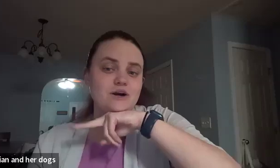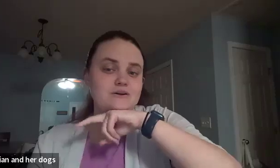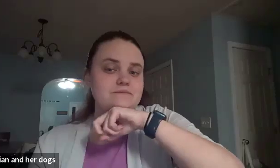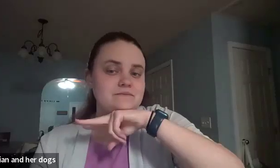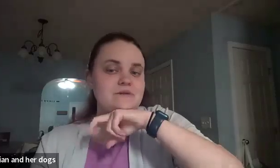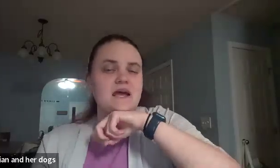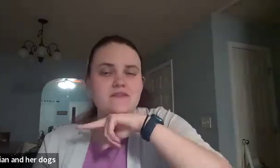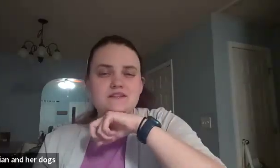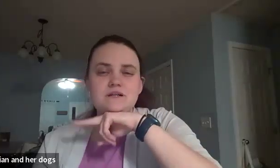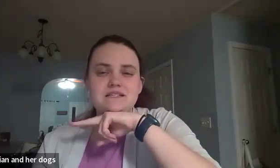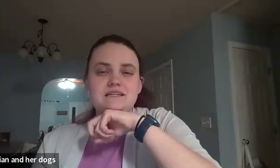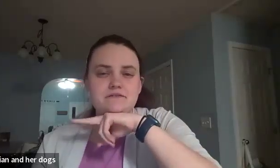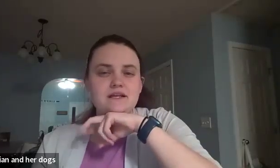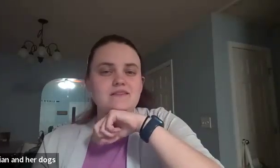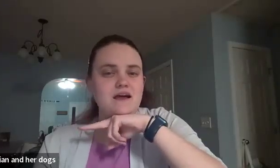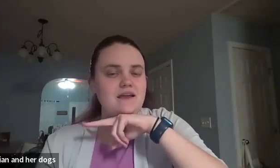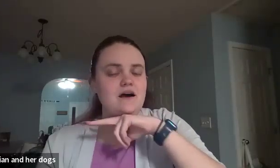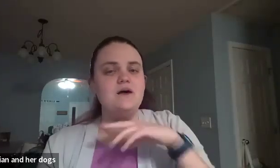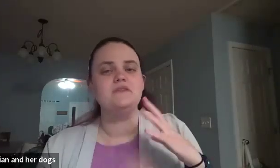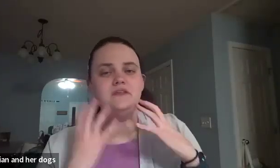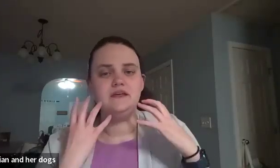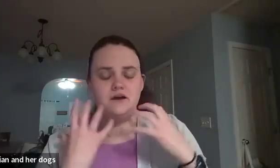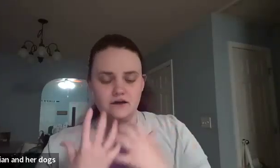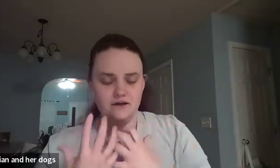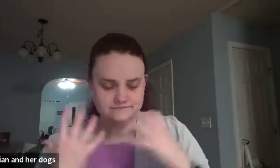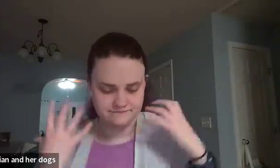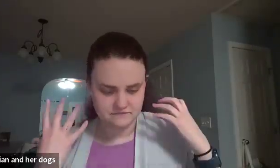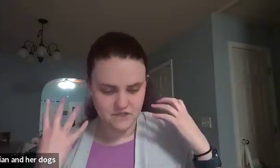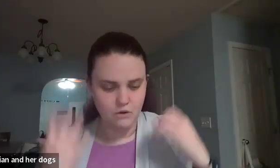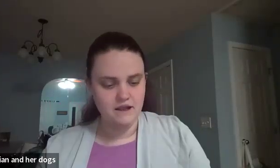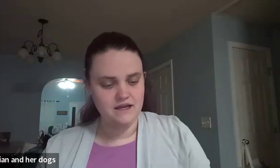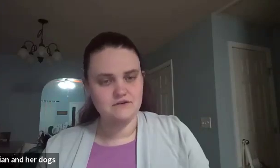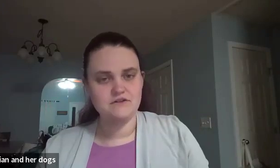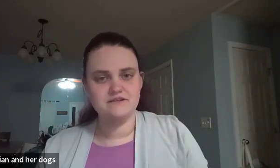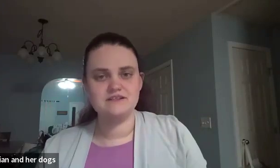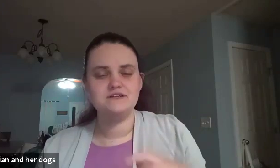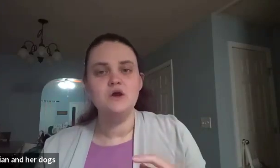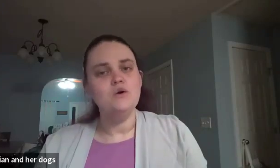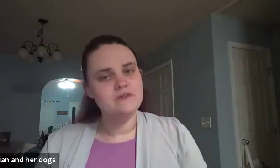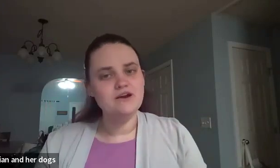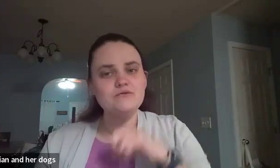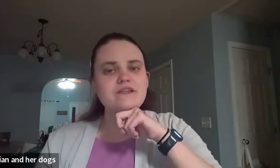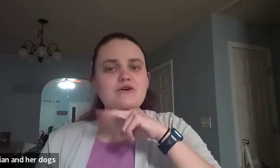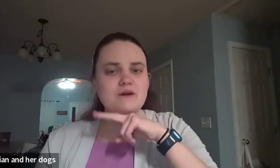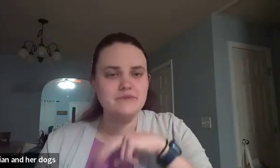frog. And this one is definitely like well, why can't I ever think of this every time? When they go